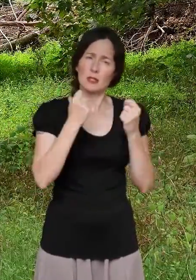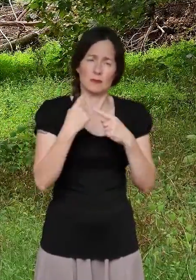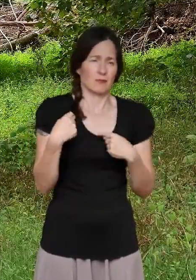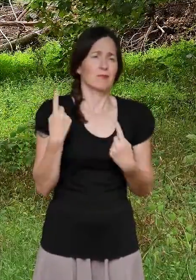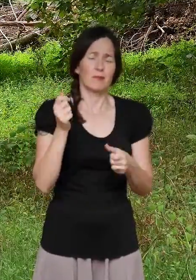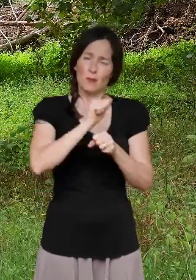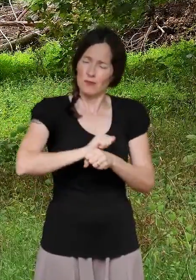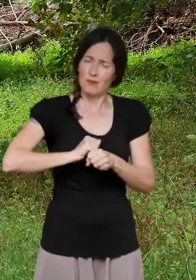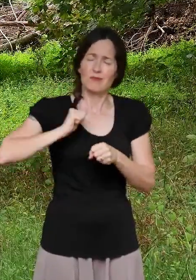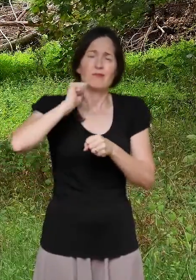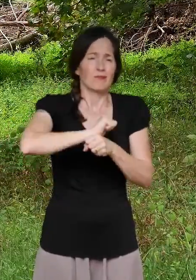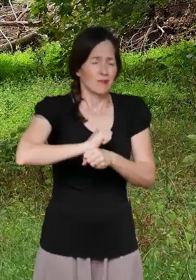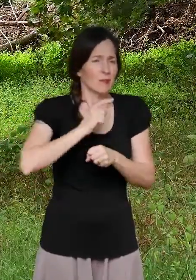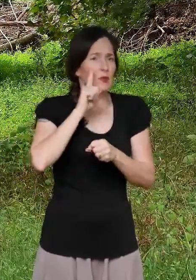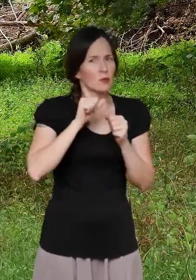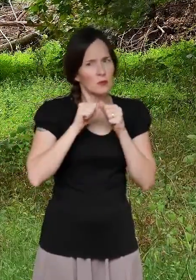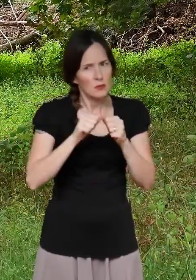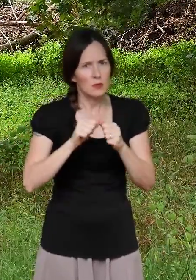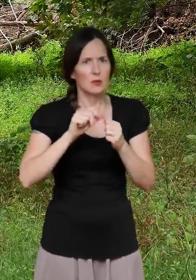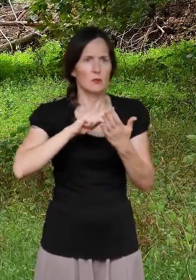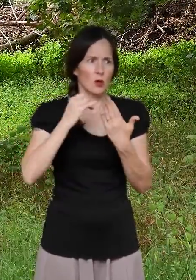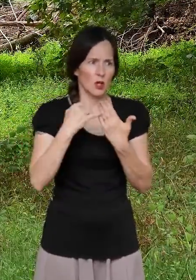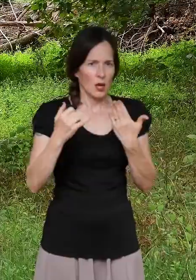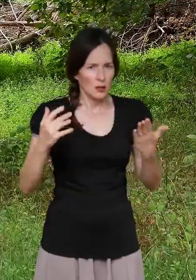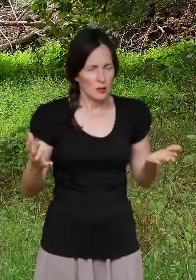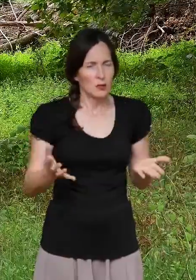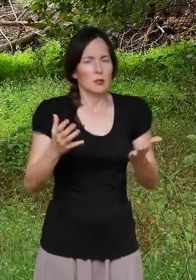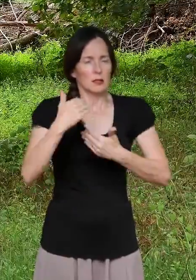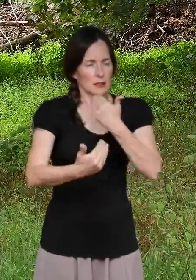million for the H7 pond.